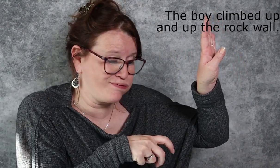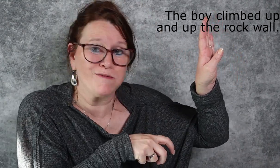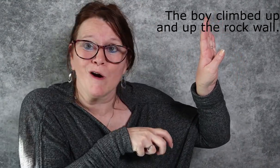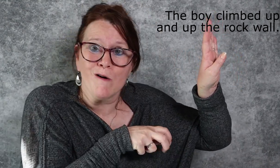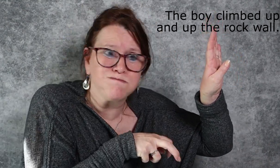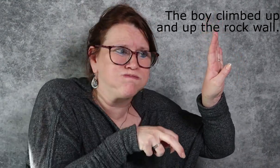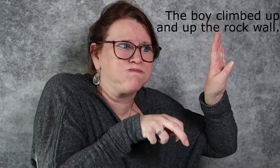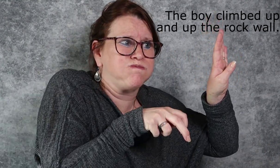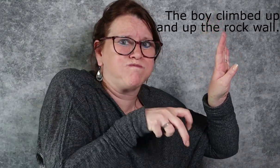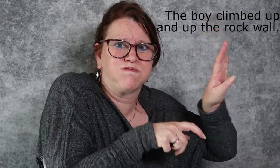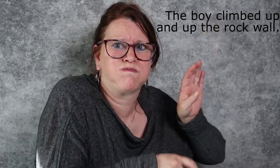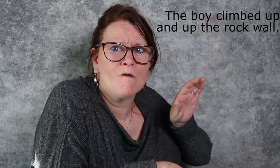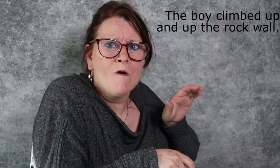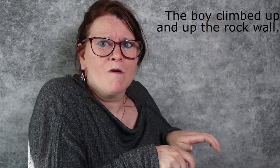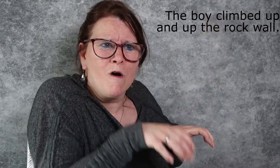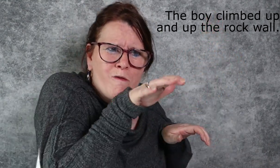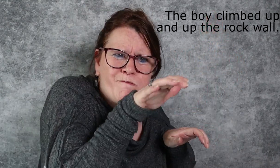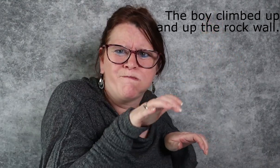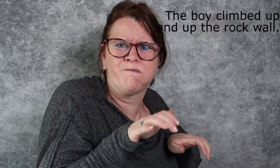There's a rock wall that the boy is climbing up.